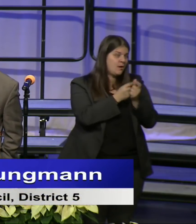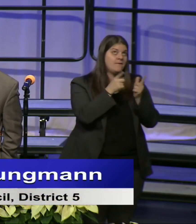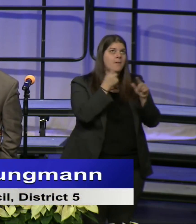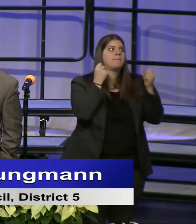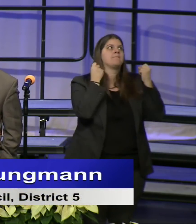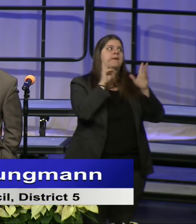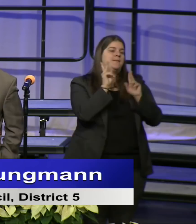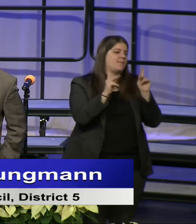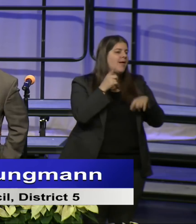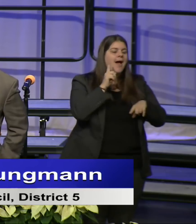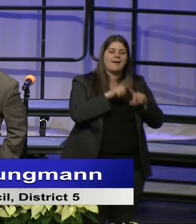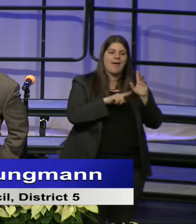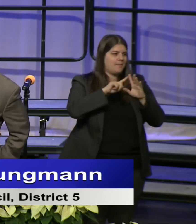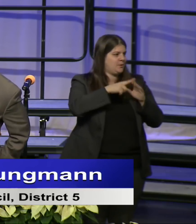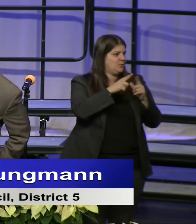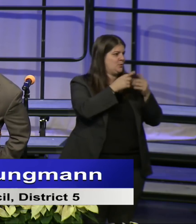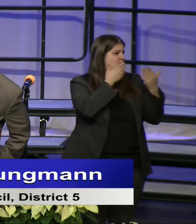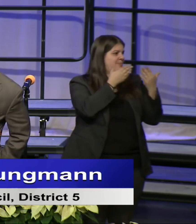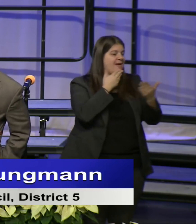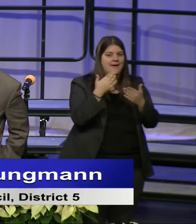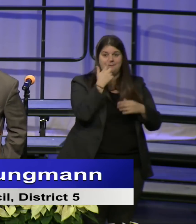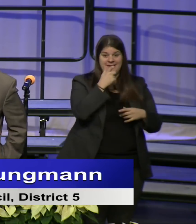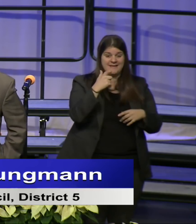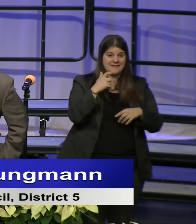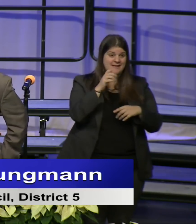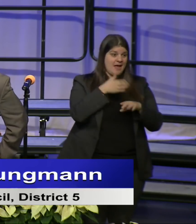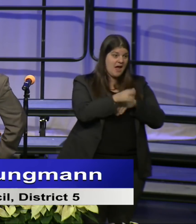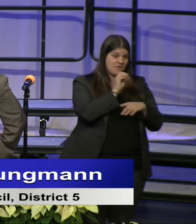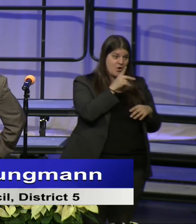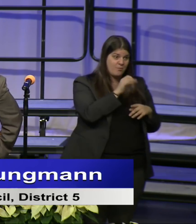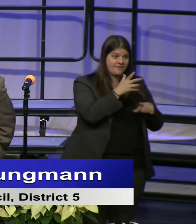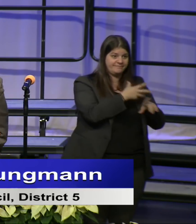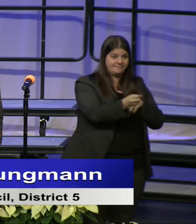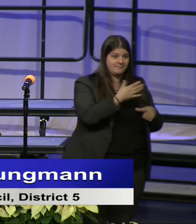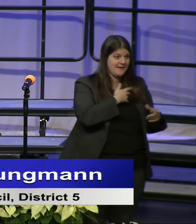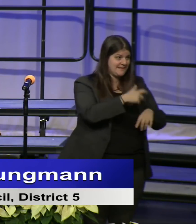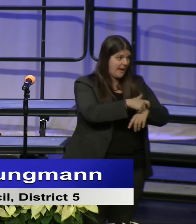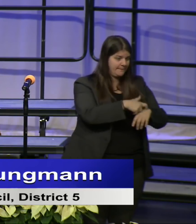campaign because there's no more time left after Opel.